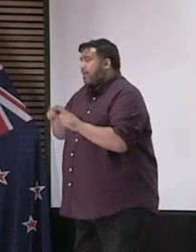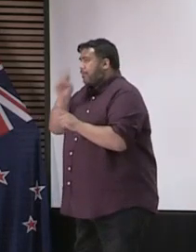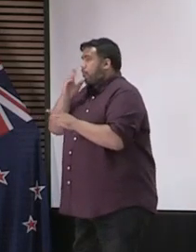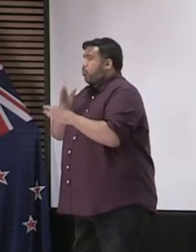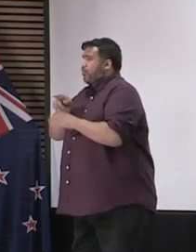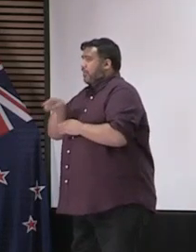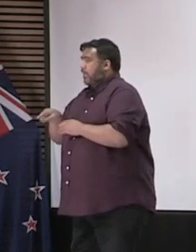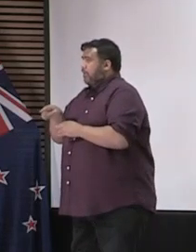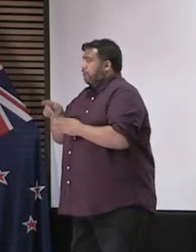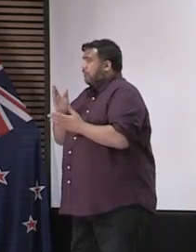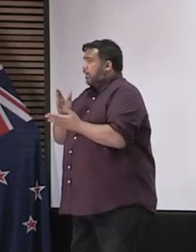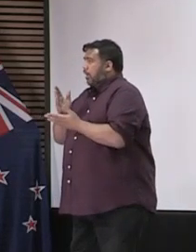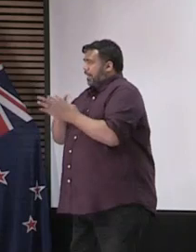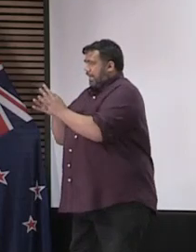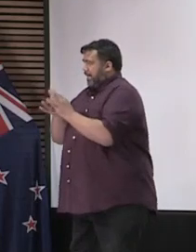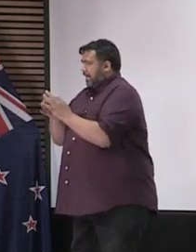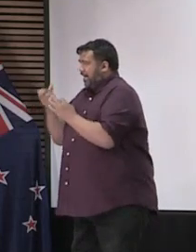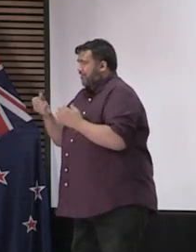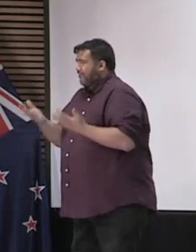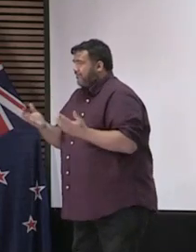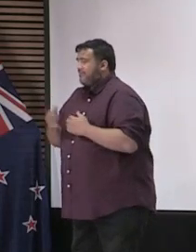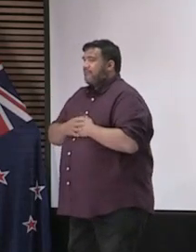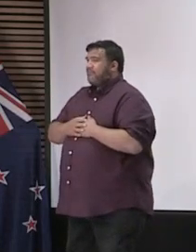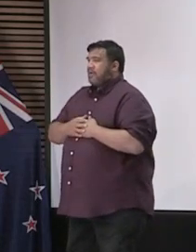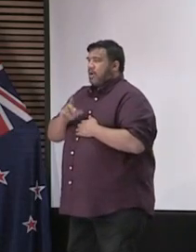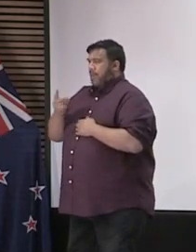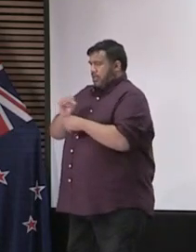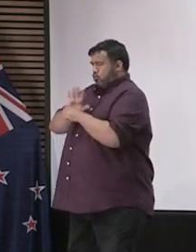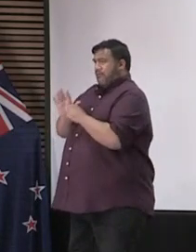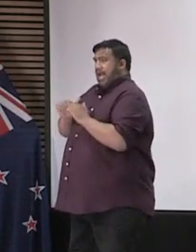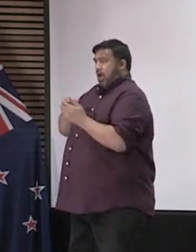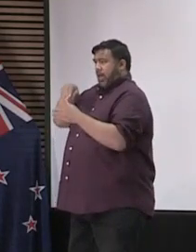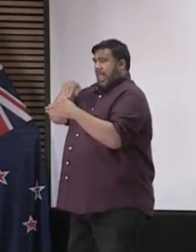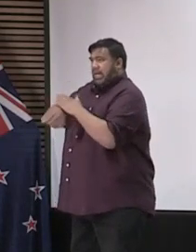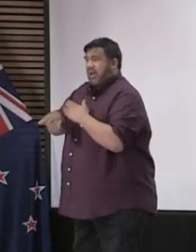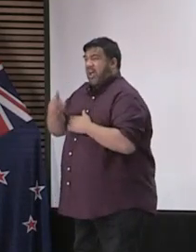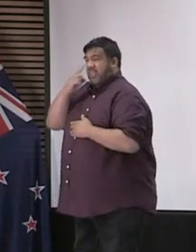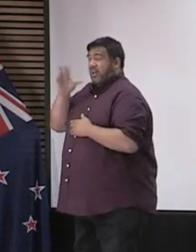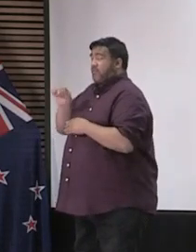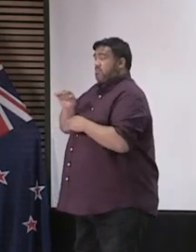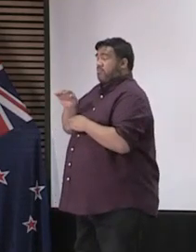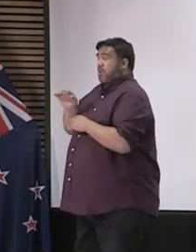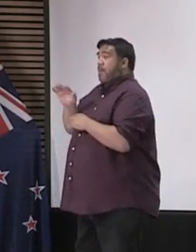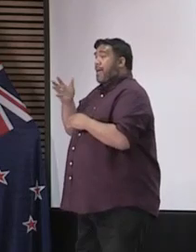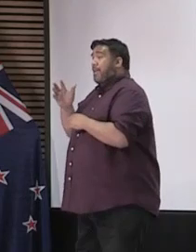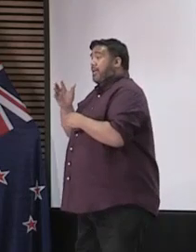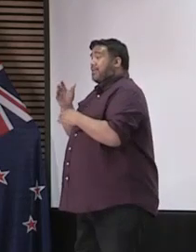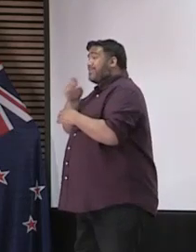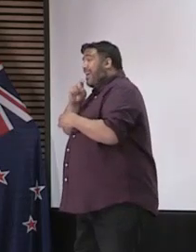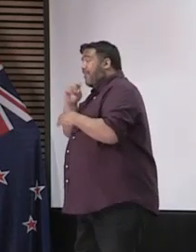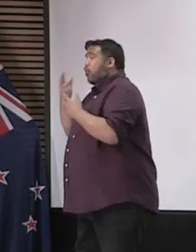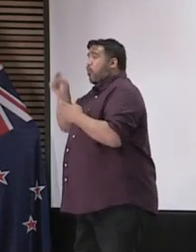is that they have been introduced by someone coming in from the outside, whether it's a worker or earlier on a